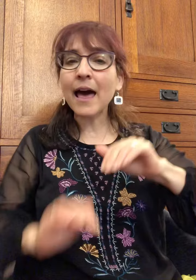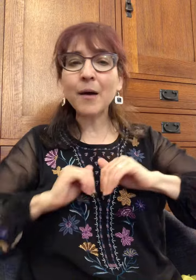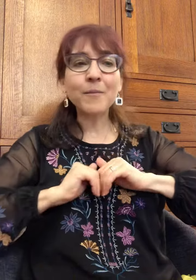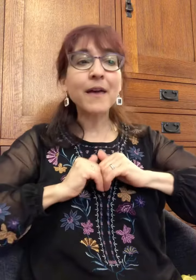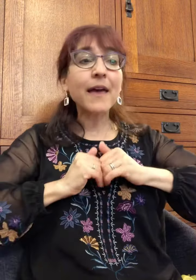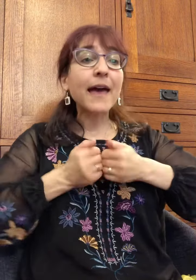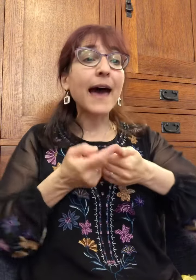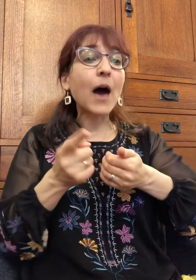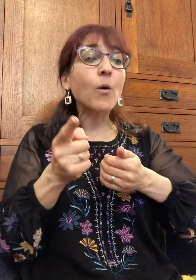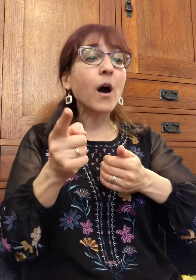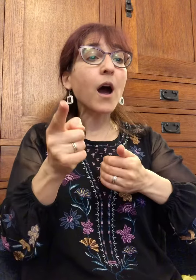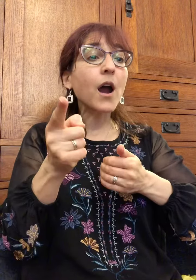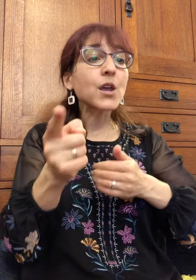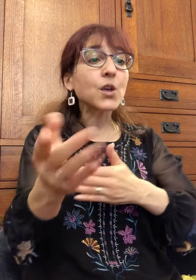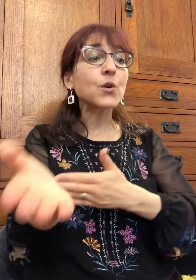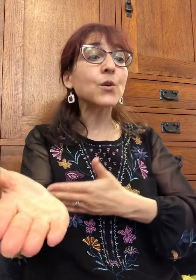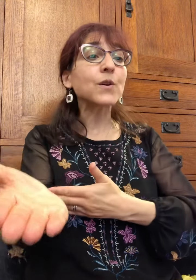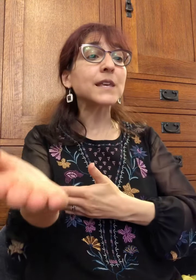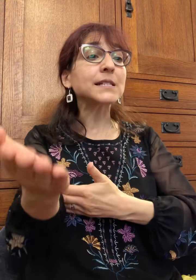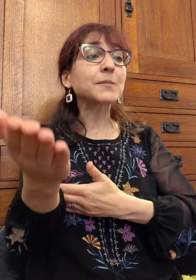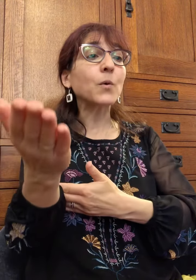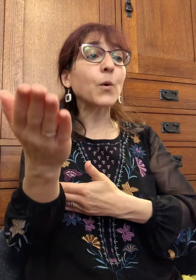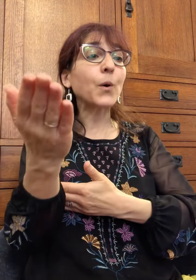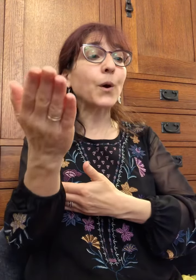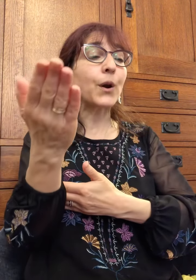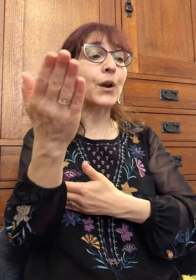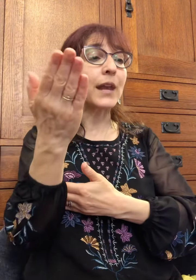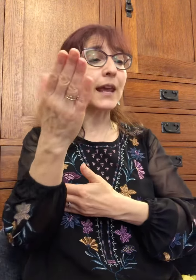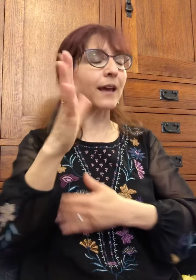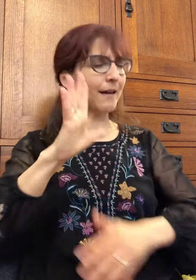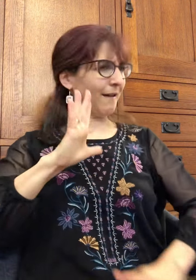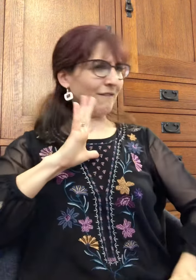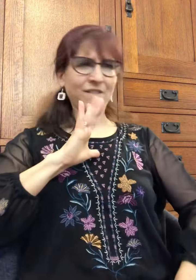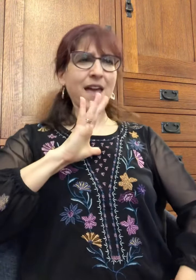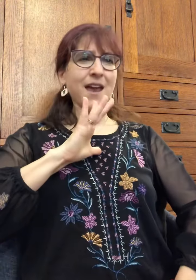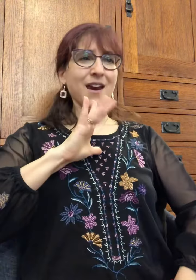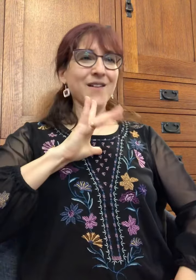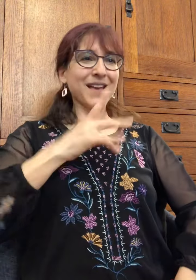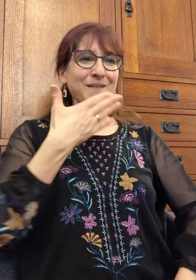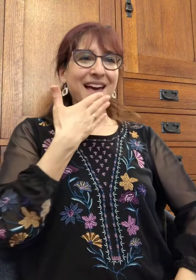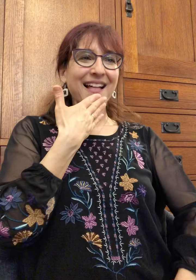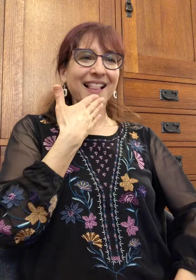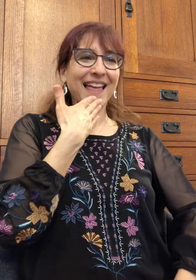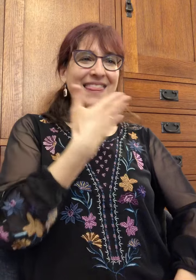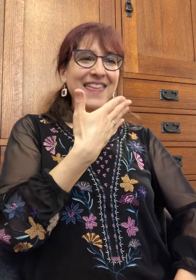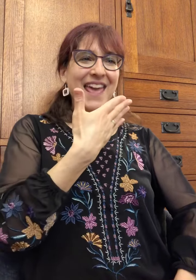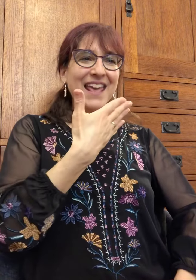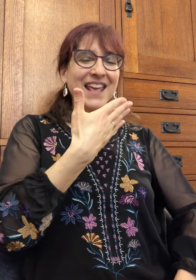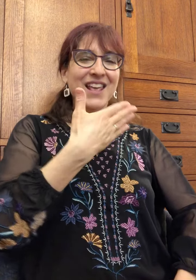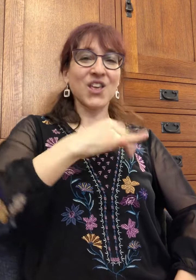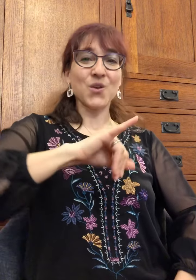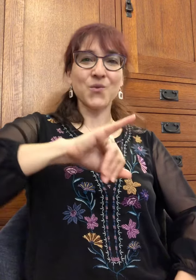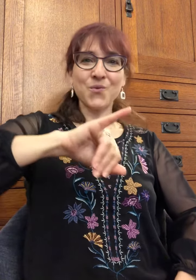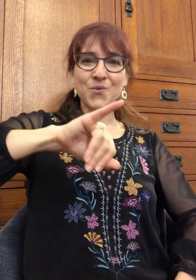am. How are you this morning? Very well, I thank you.